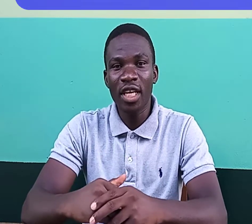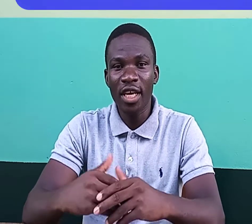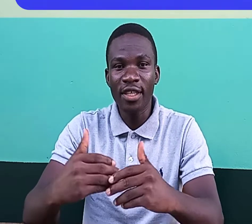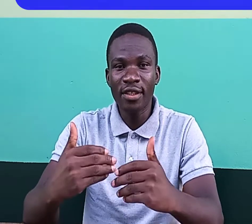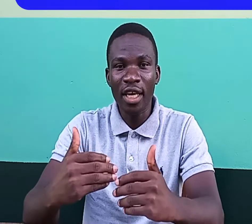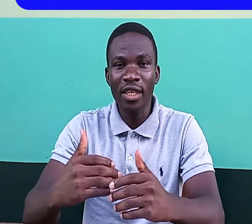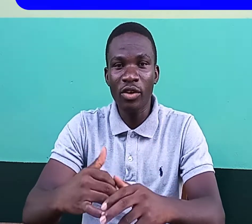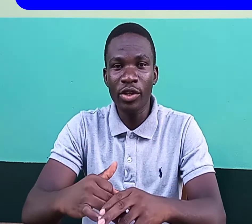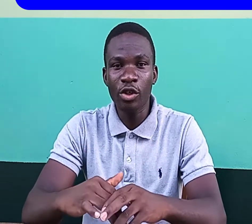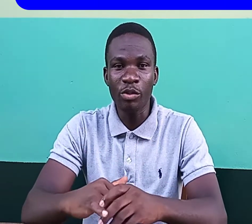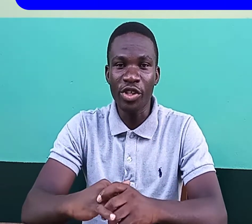in sign language